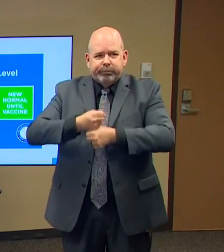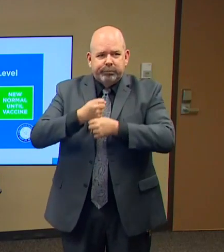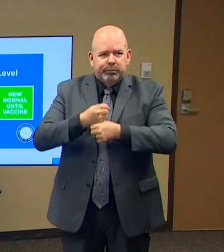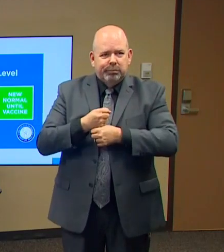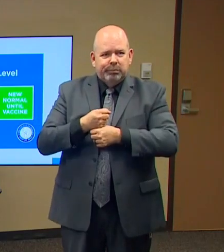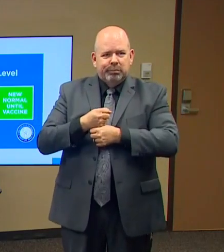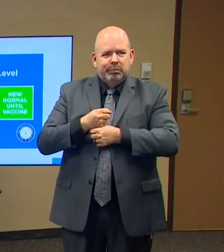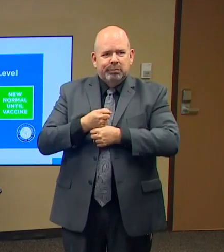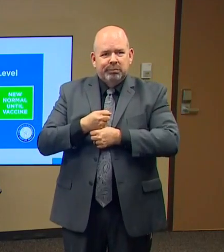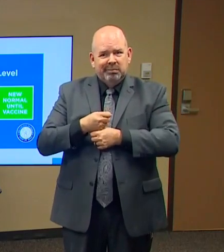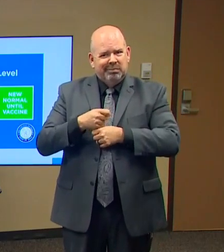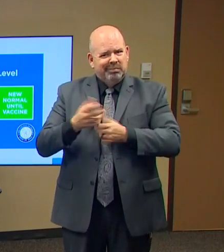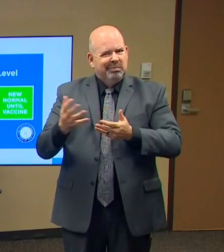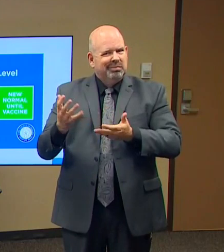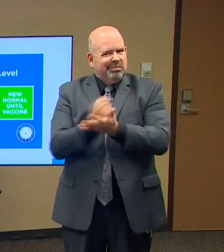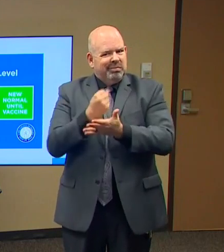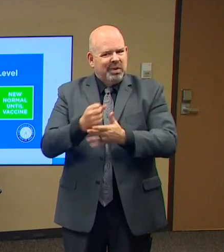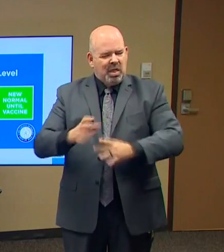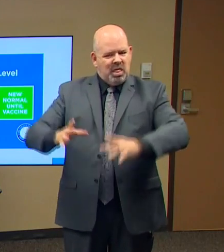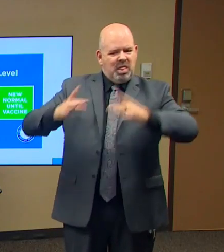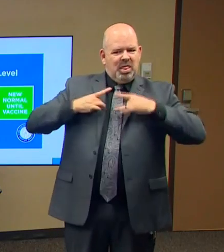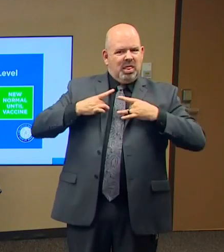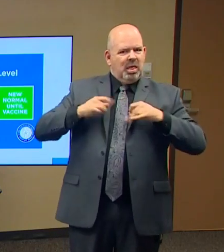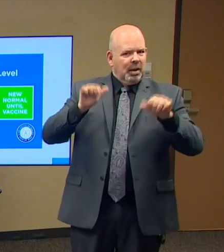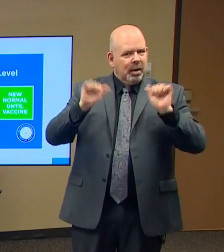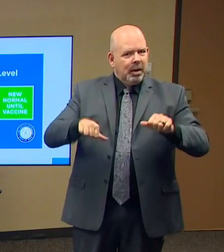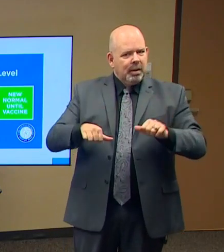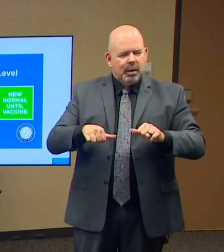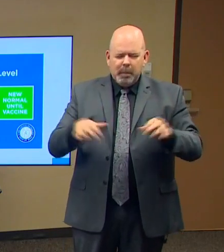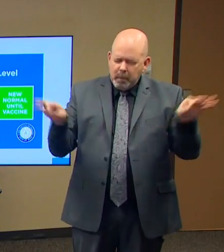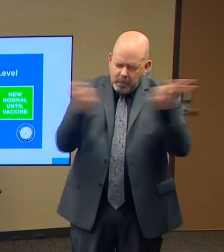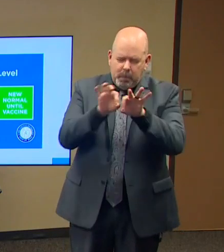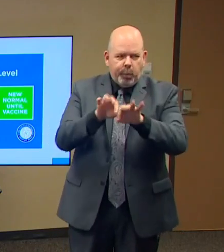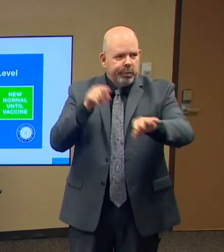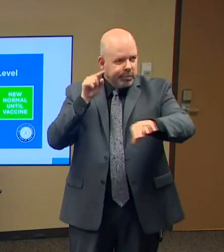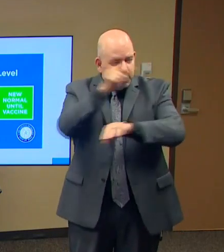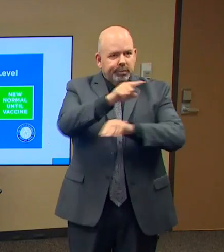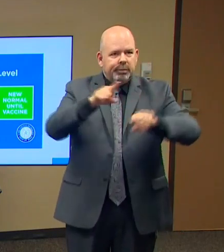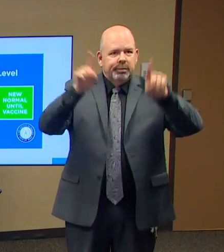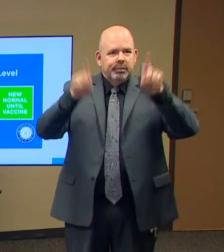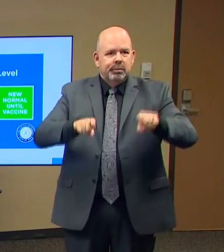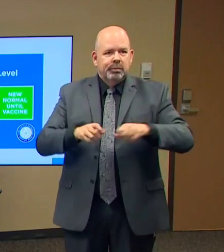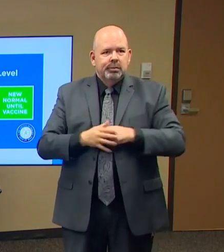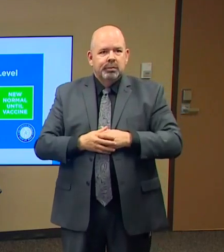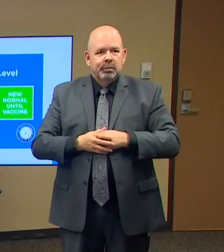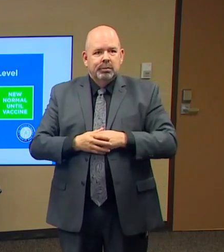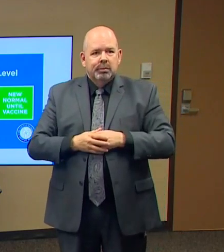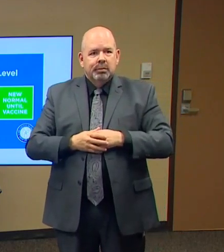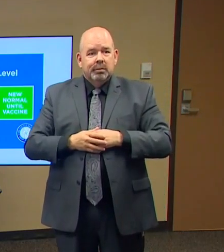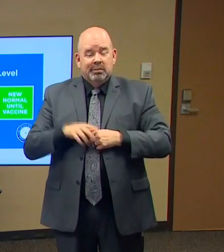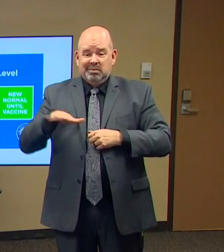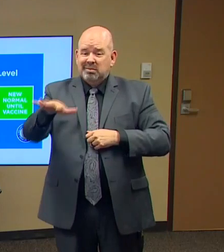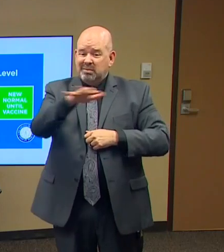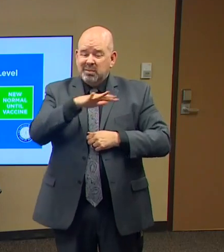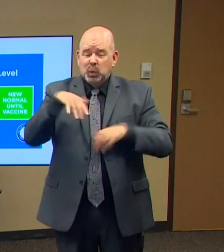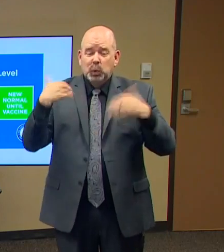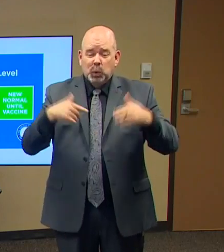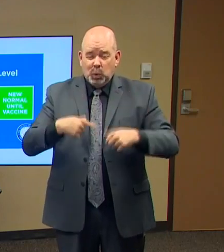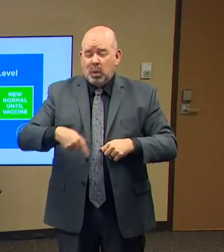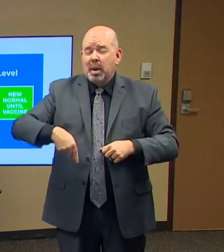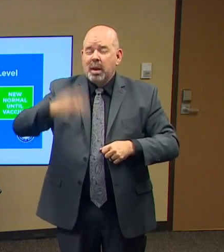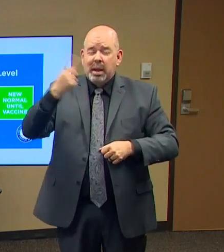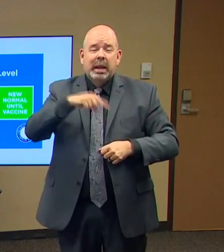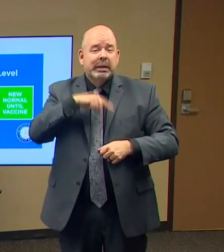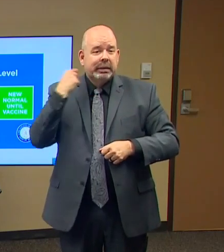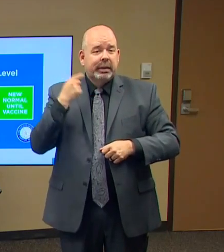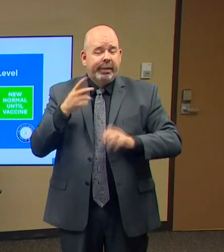of the infection and we've identified it as higher risk and that's so that making the testing available to everyone